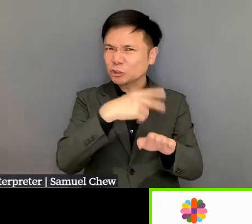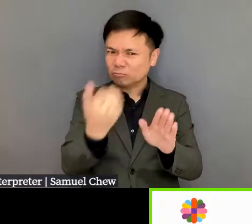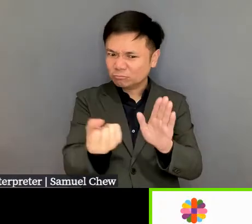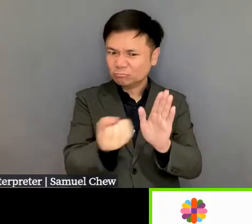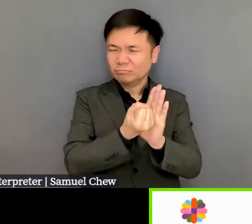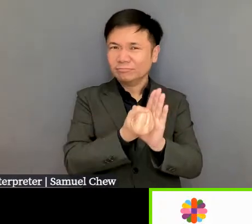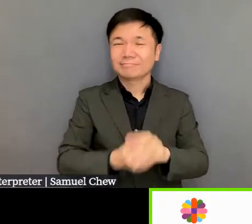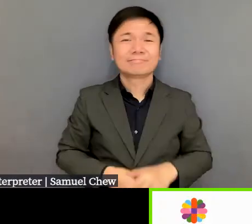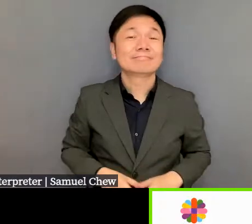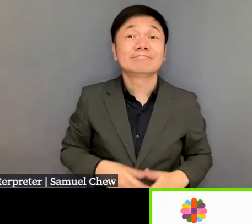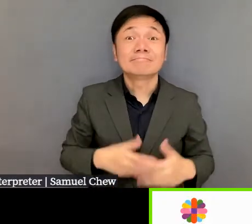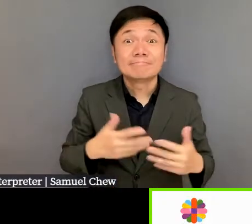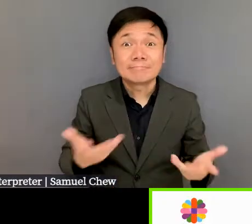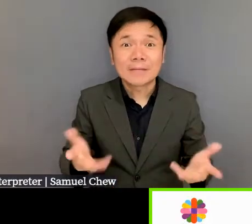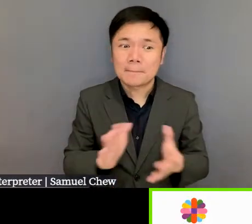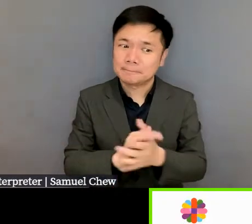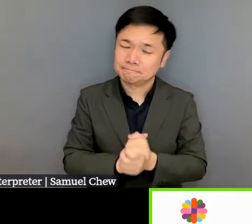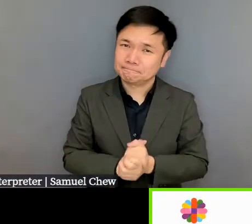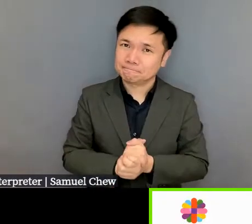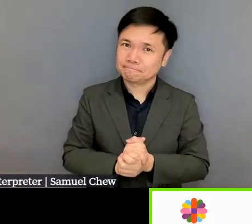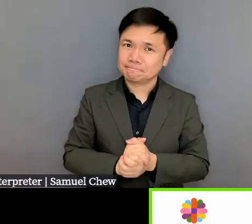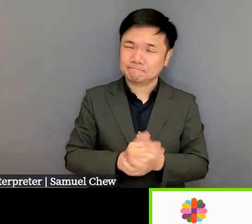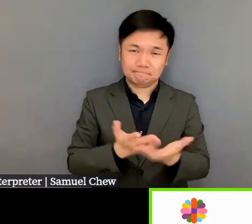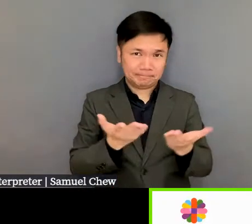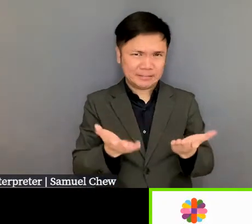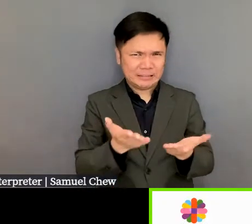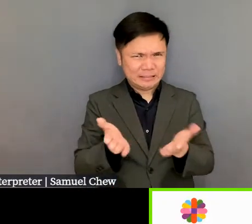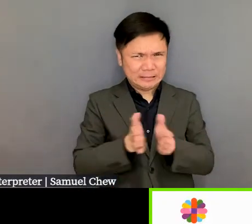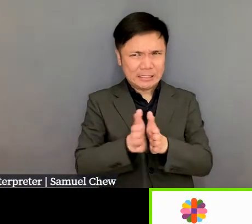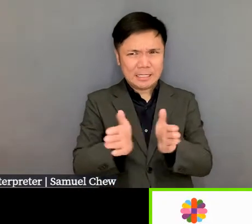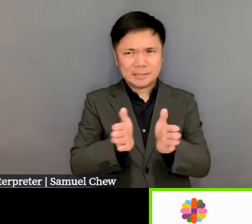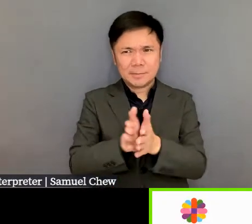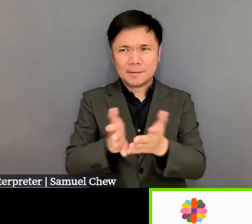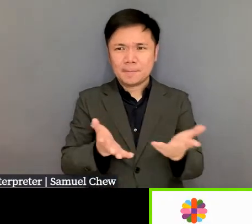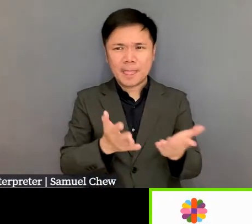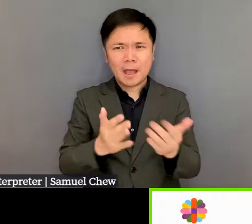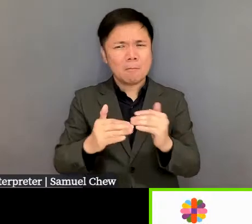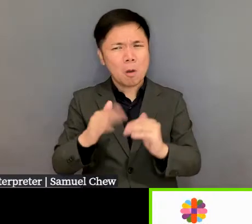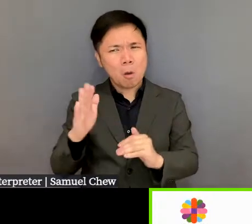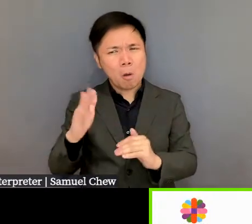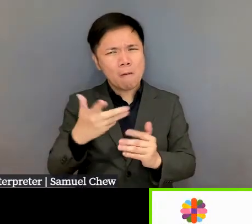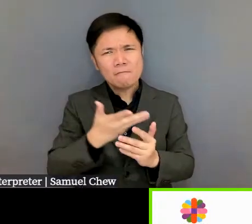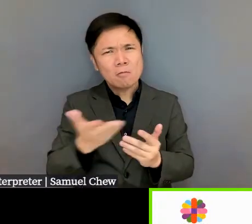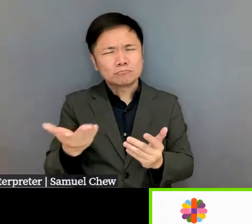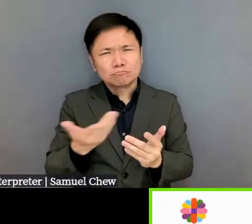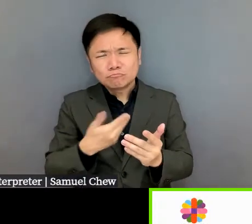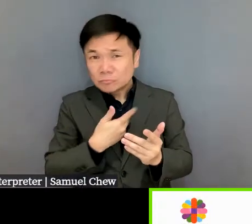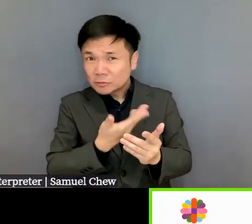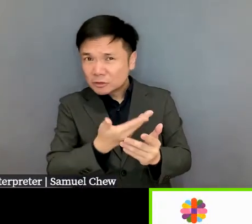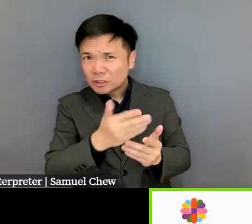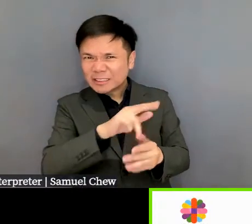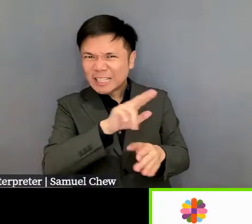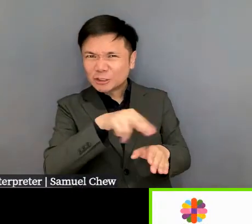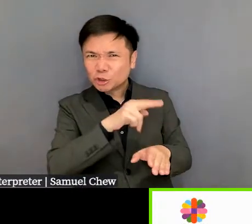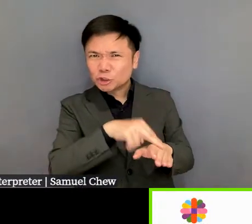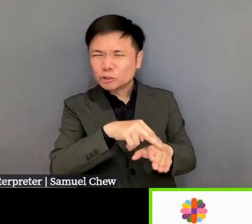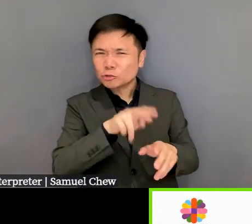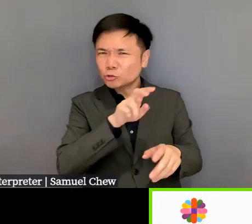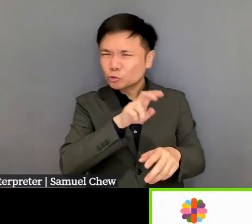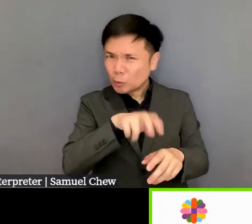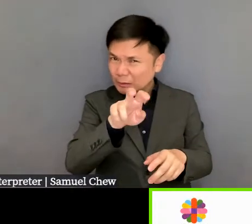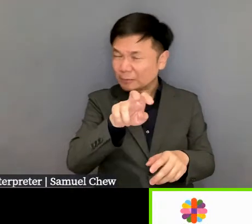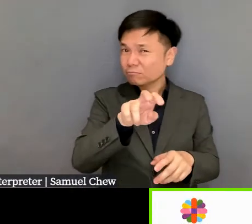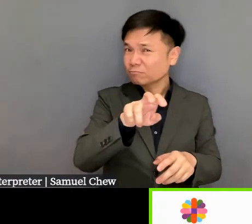your experience, what would you recommend to other either national tourism associations